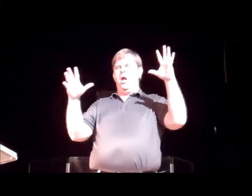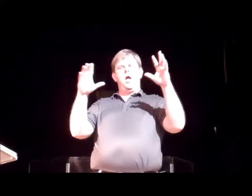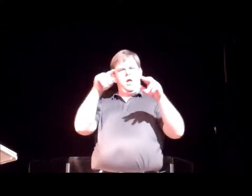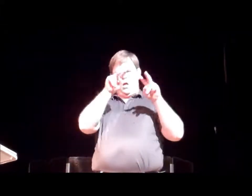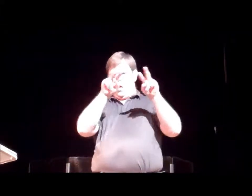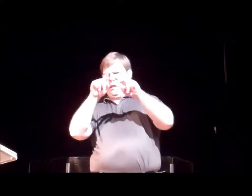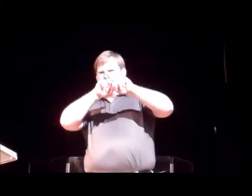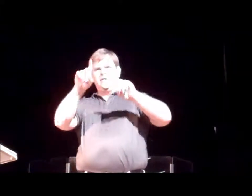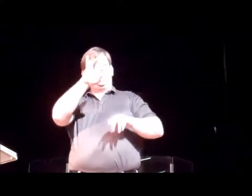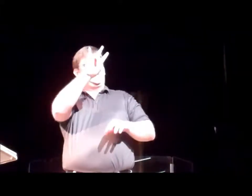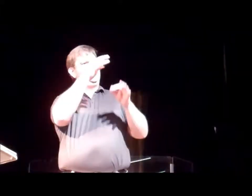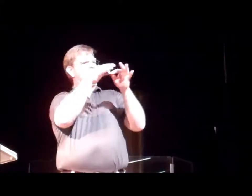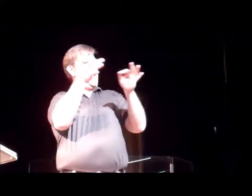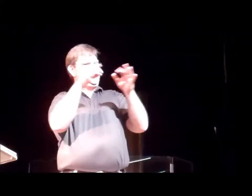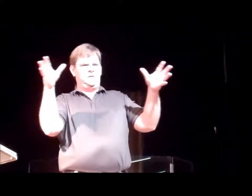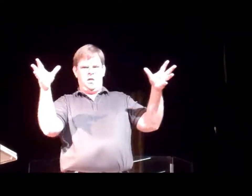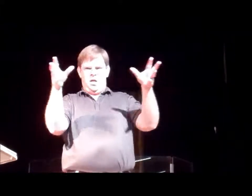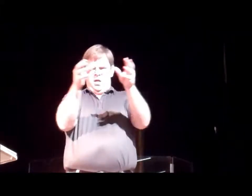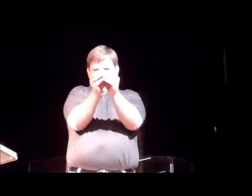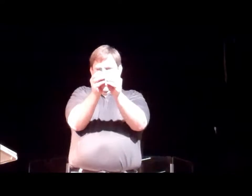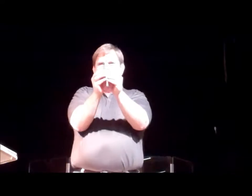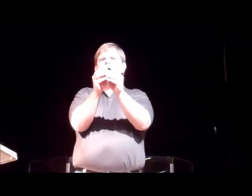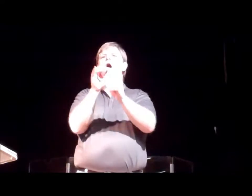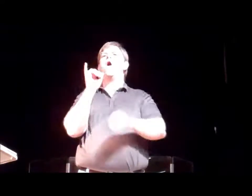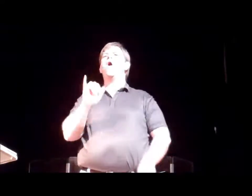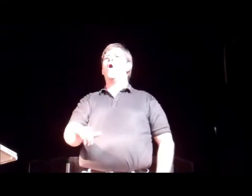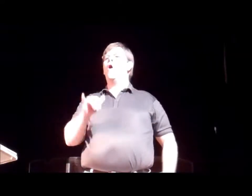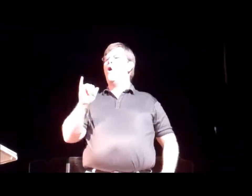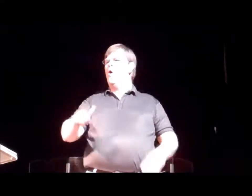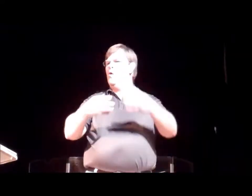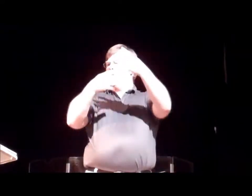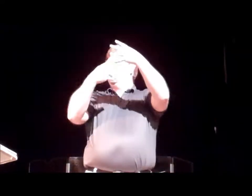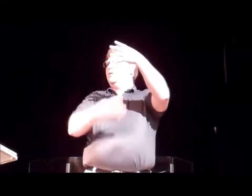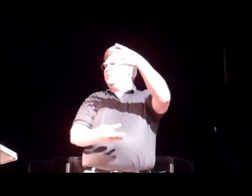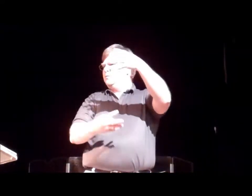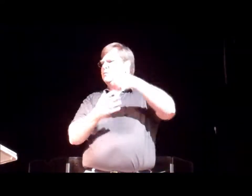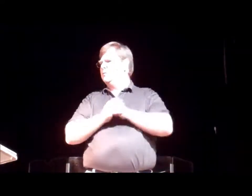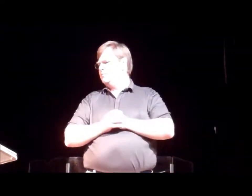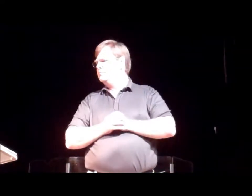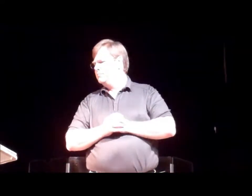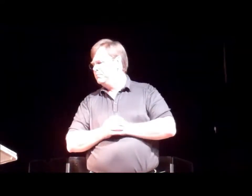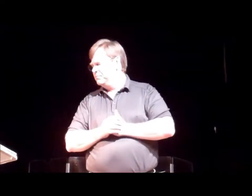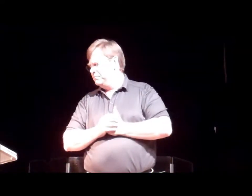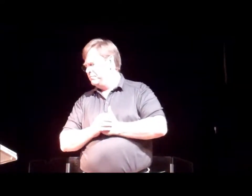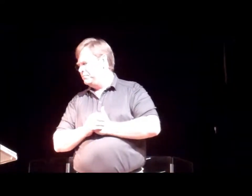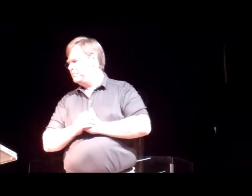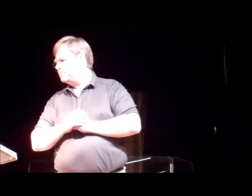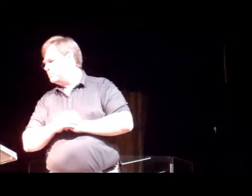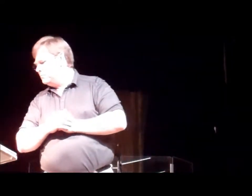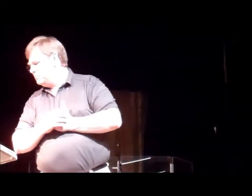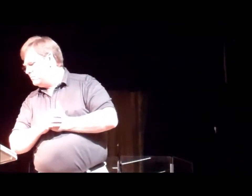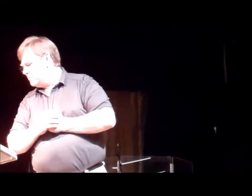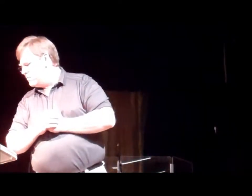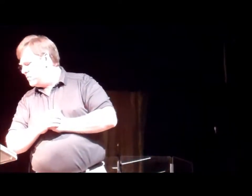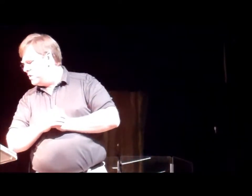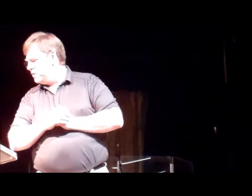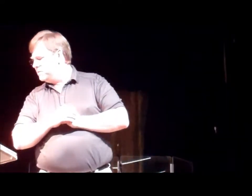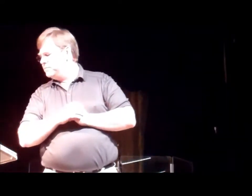not have. So we have to take this collective view in order to get the full story. And that's how I've come